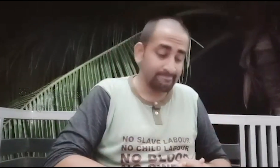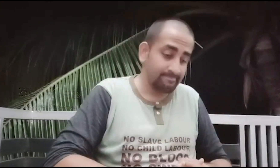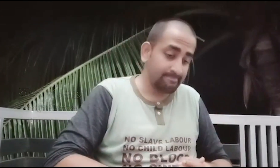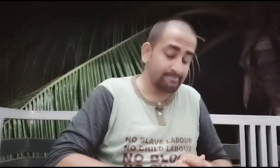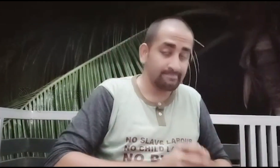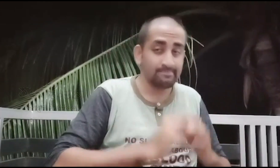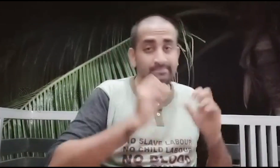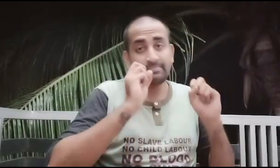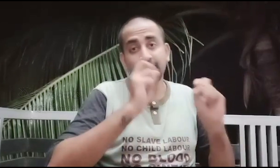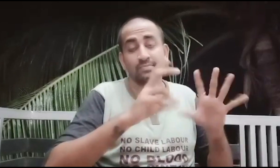market.